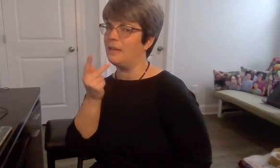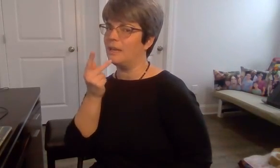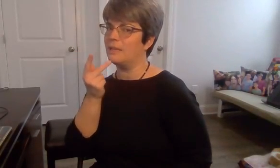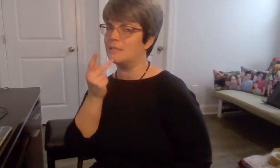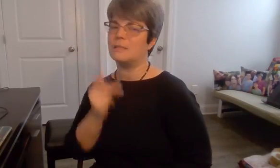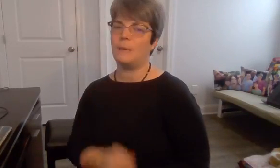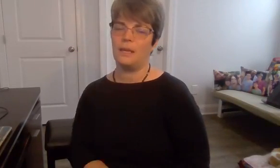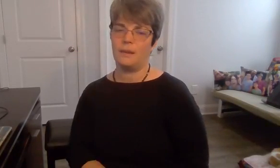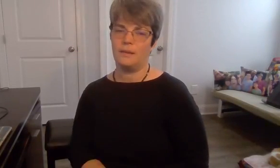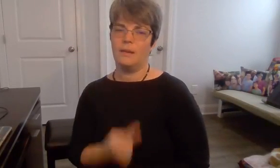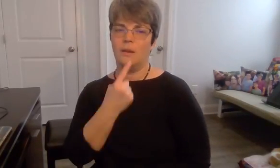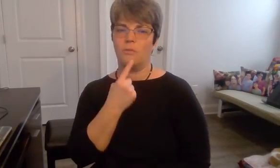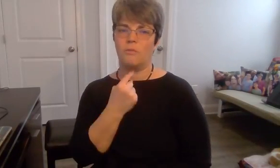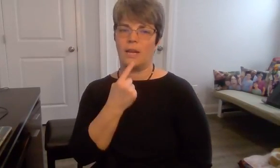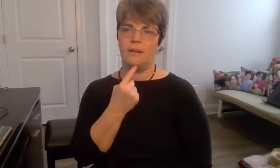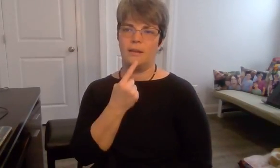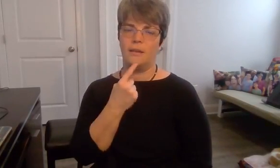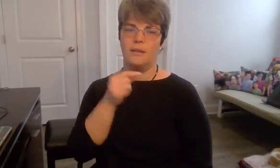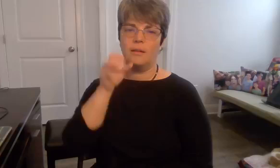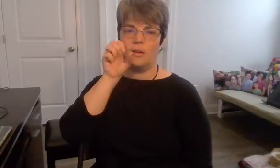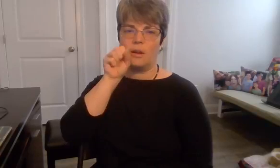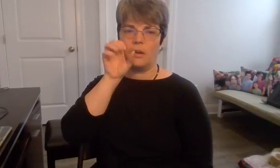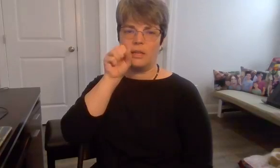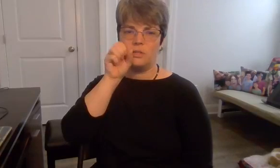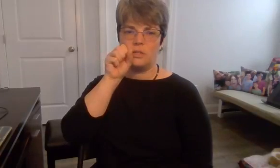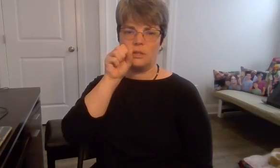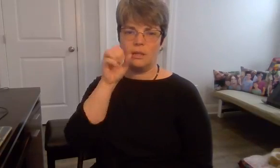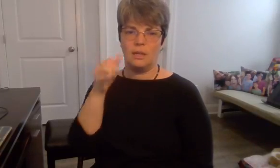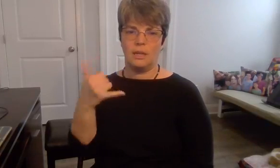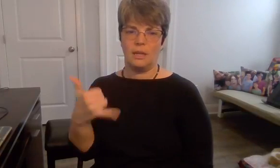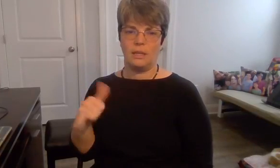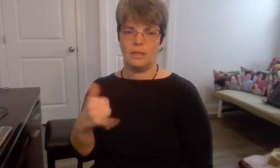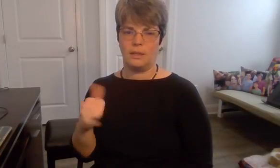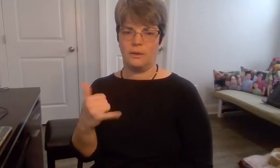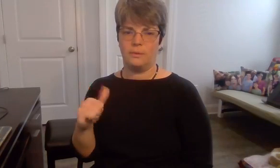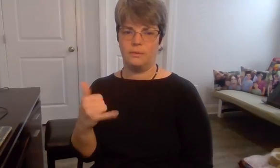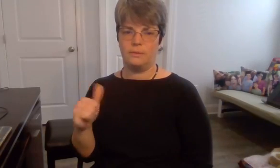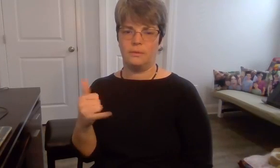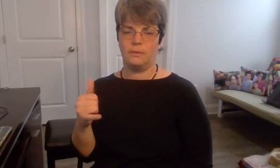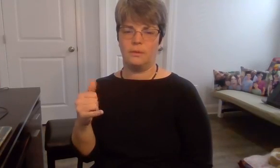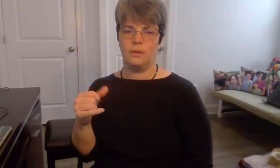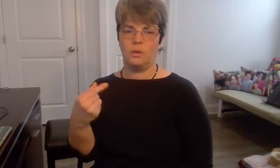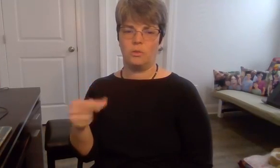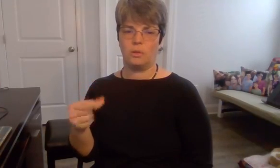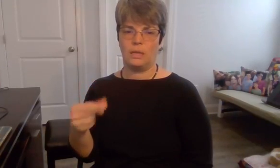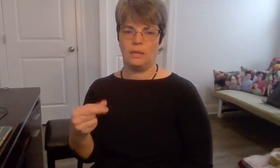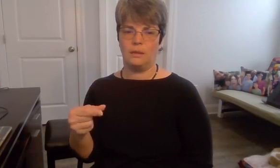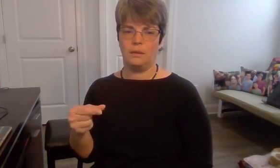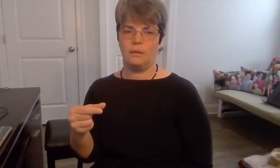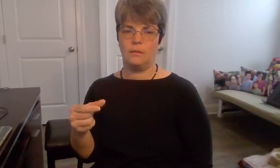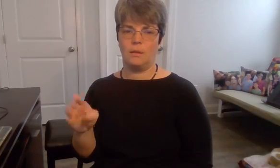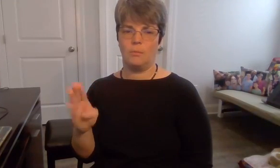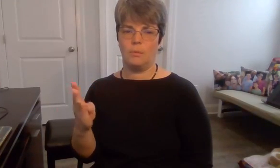like this, that's pink. Red, orange, yellow, green,